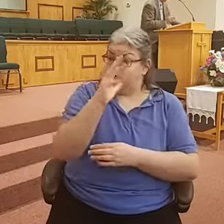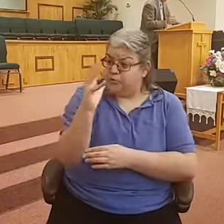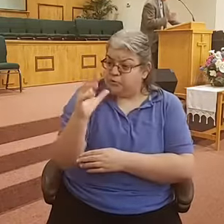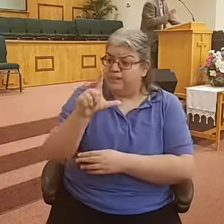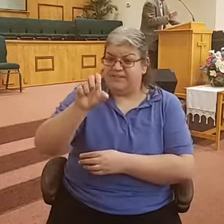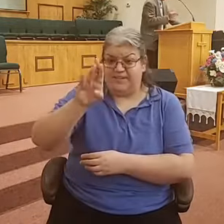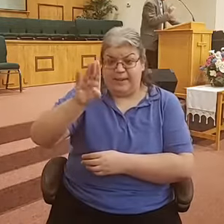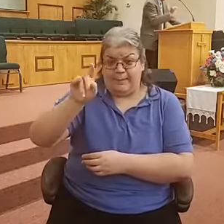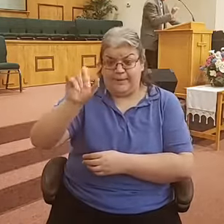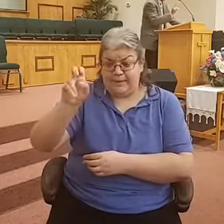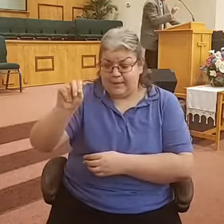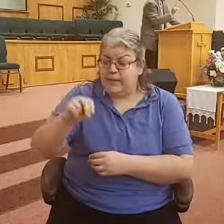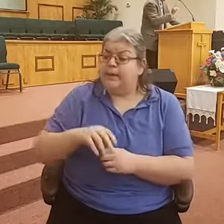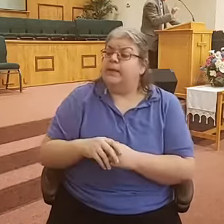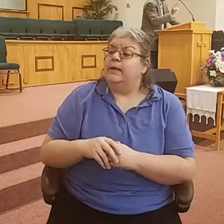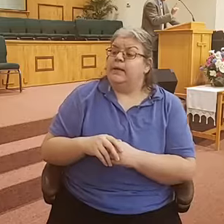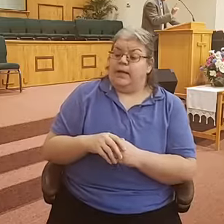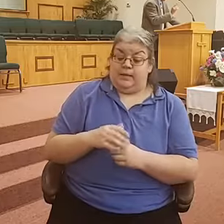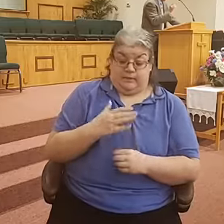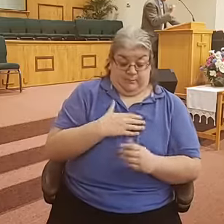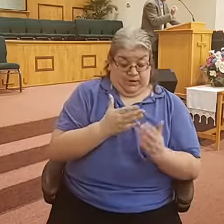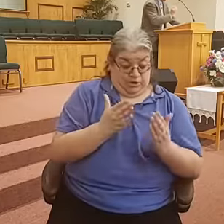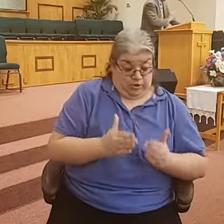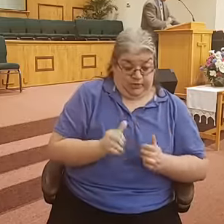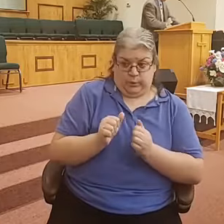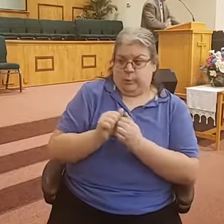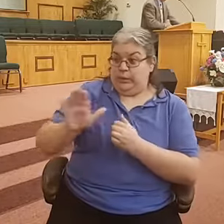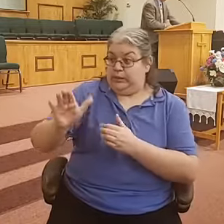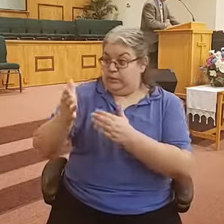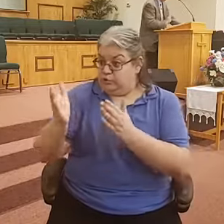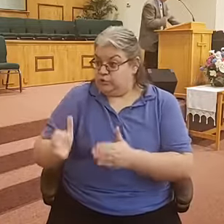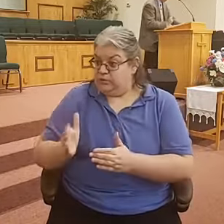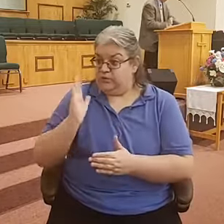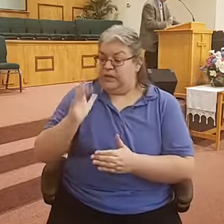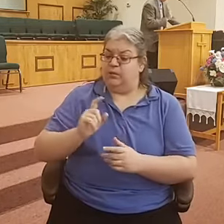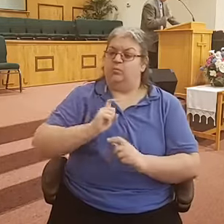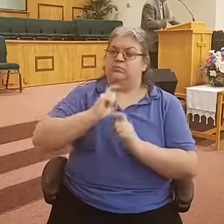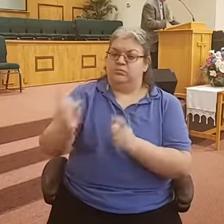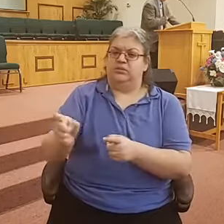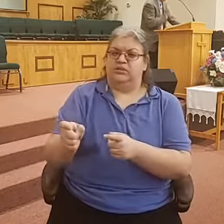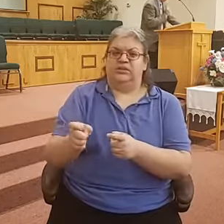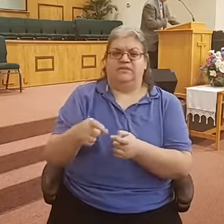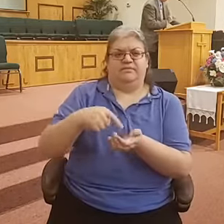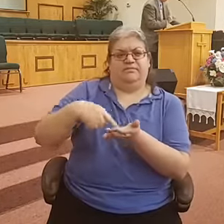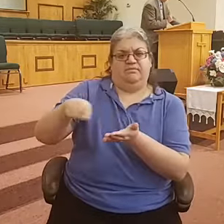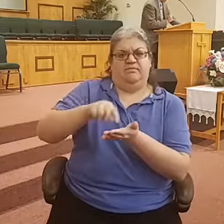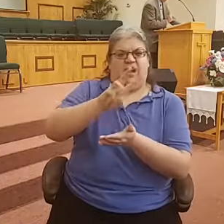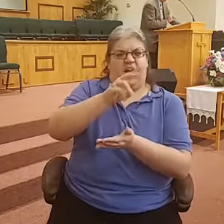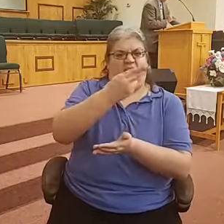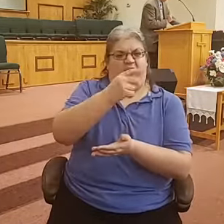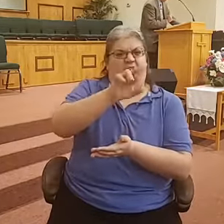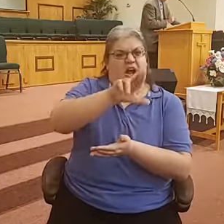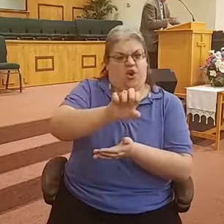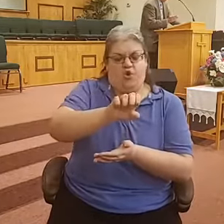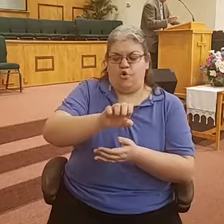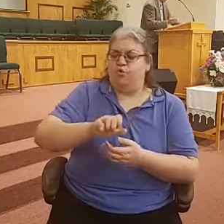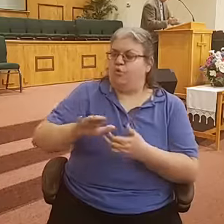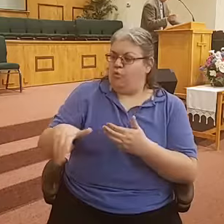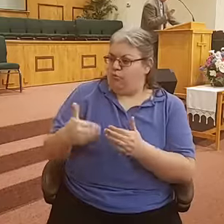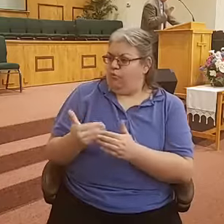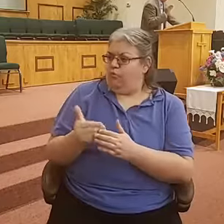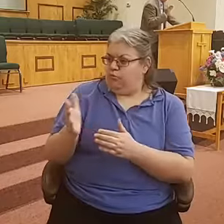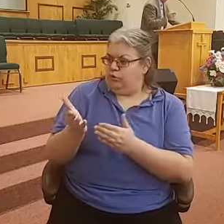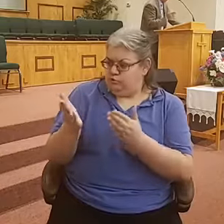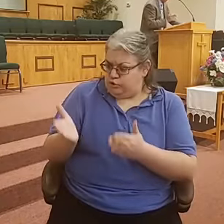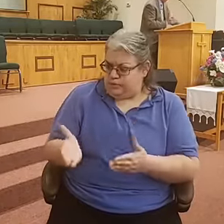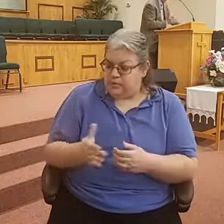and unto thee will I give hire for thy servants according to all that thou shalt appoint. For thou knowest